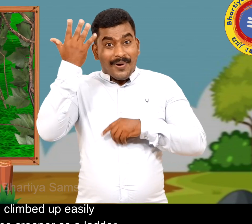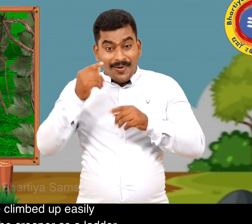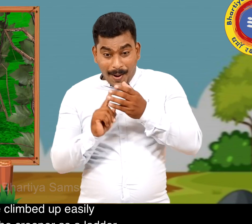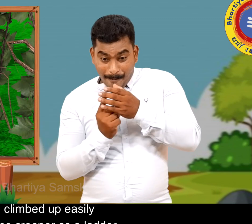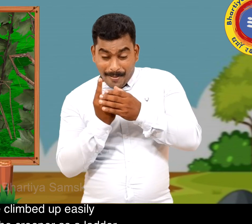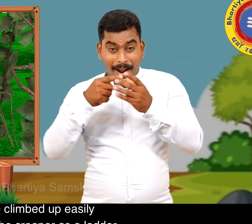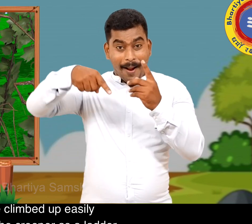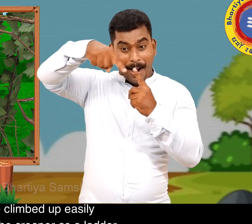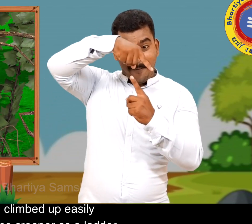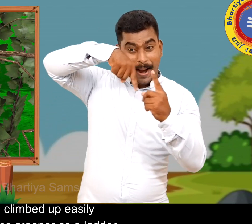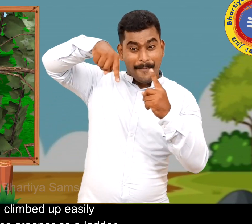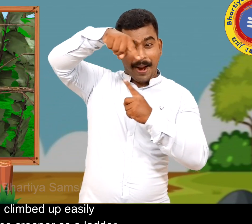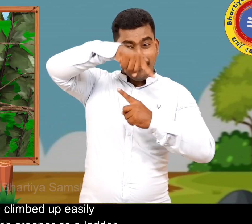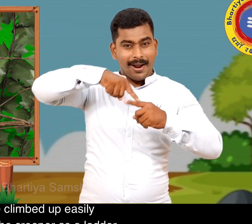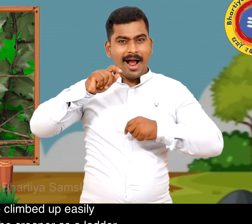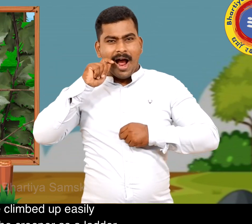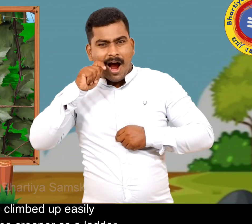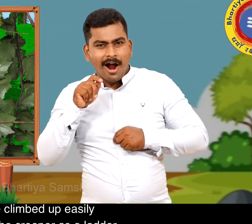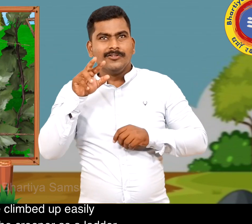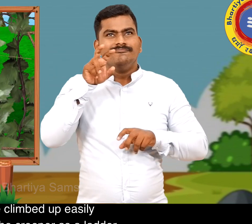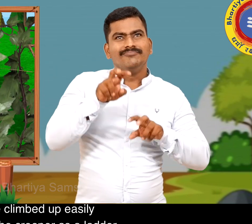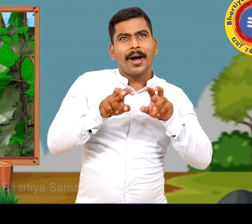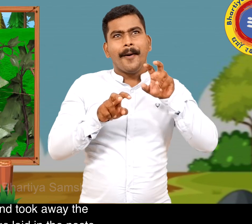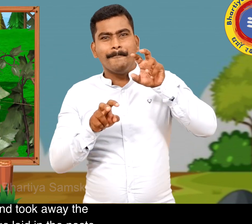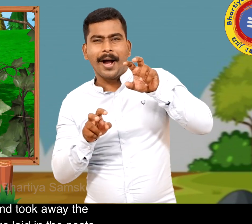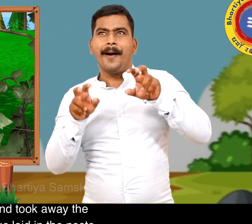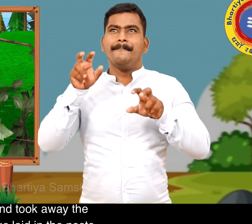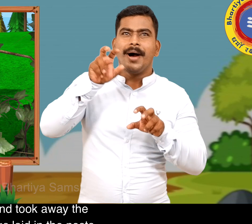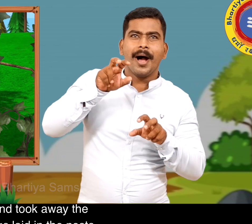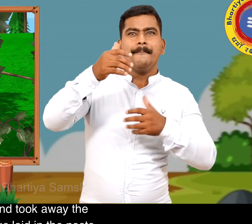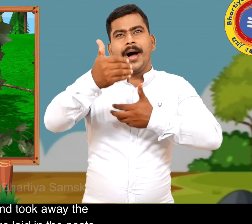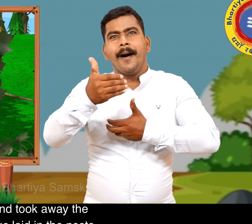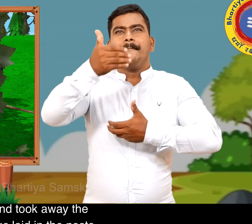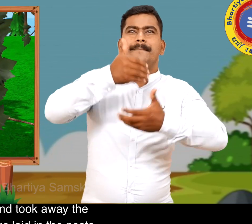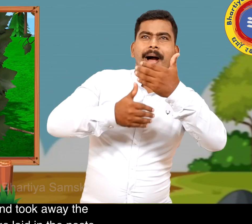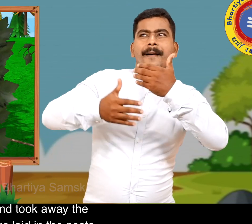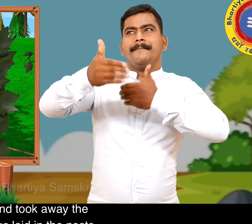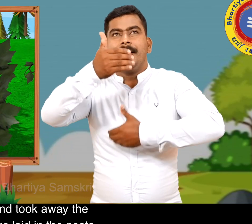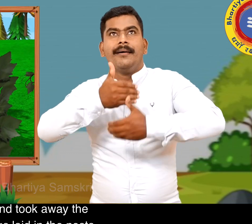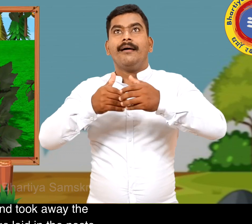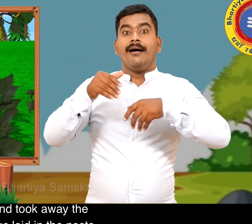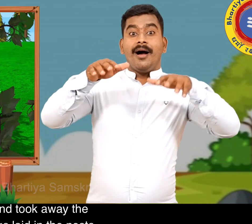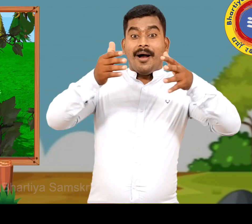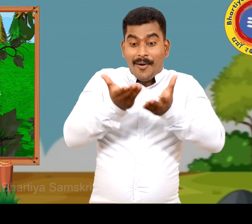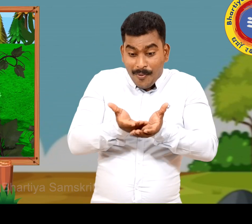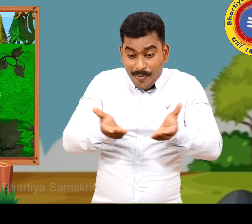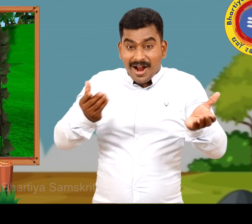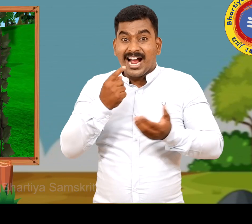He climbed up easily using the creeper as a ladder and took away the eggs laid in the